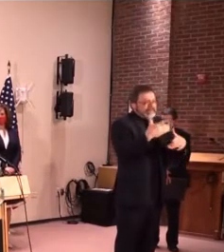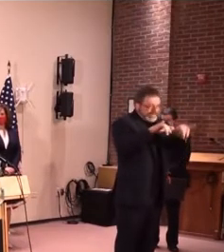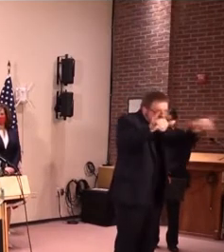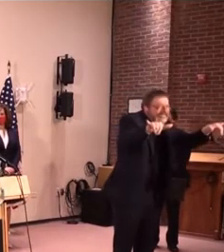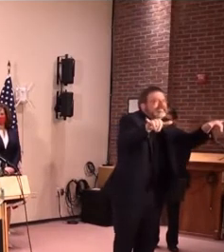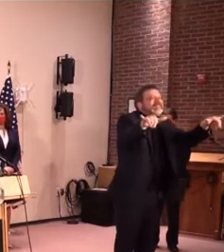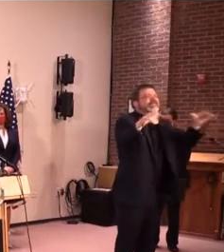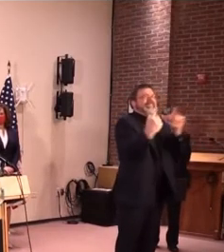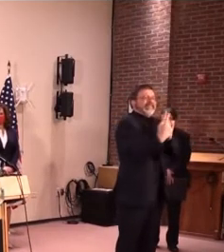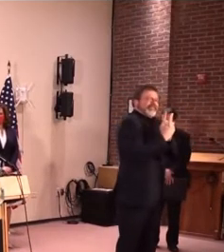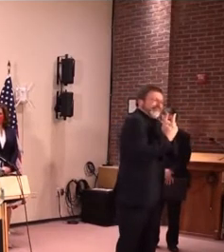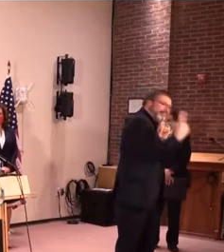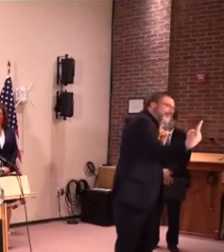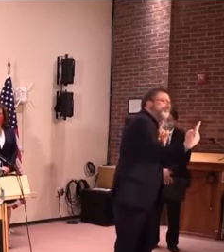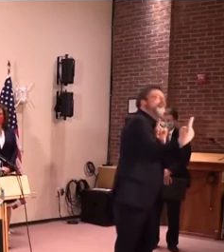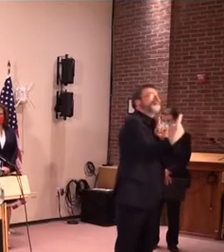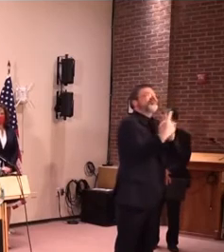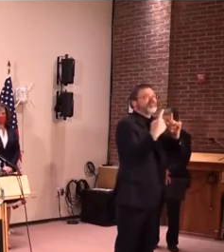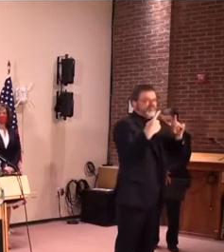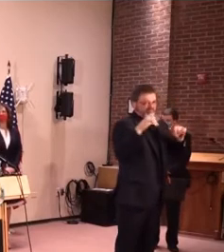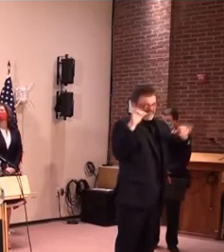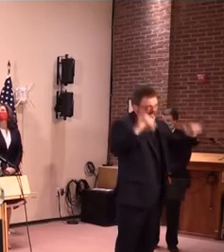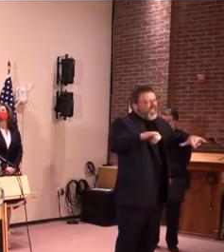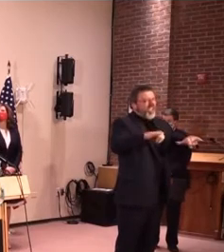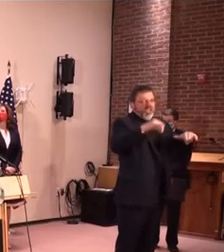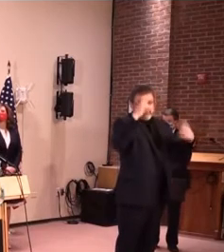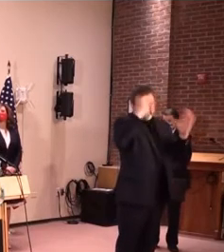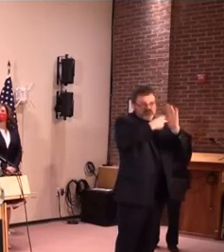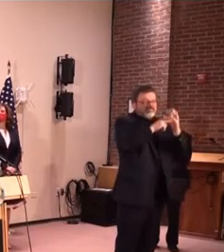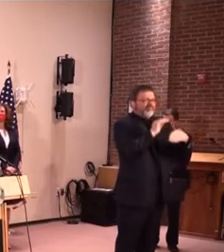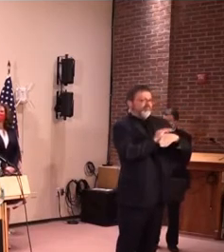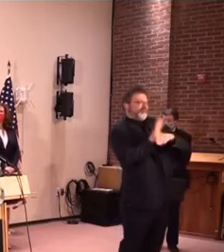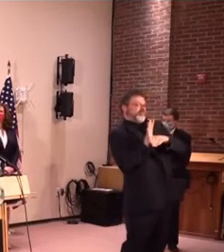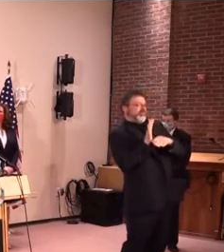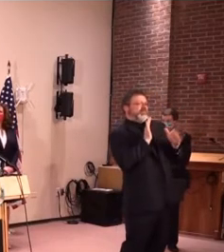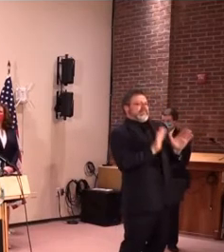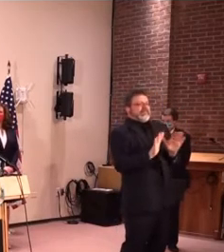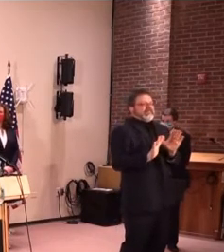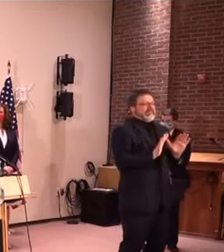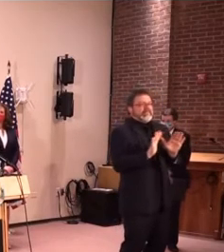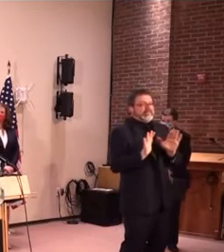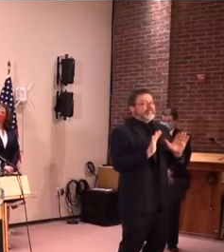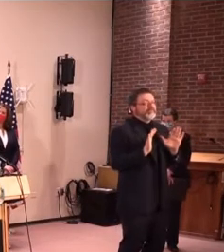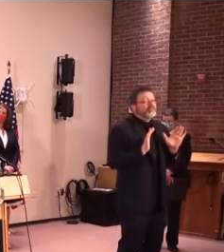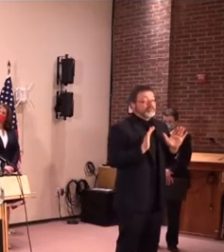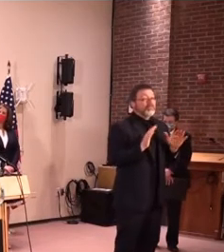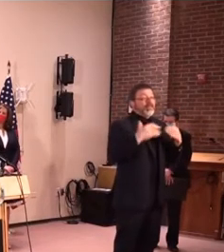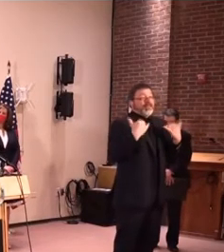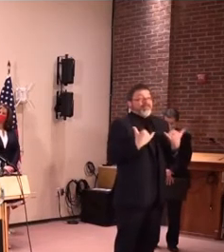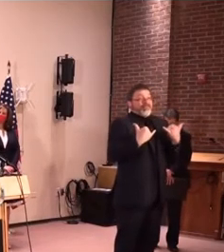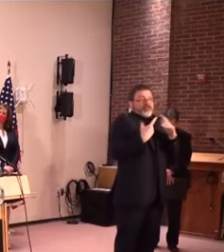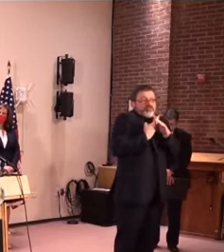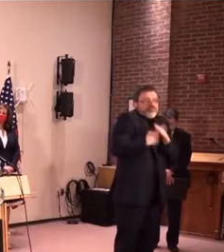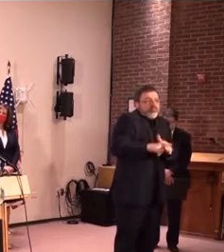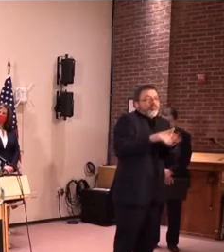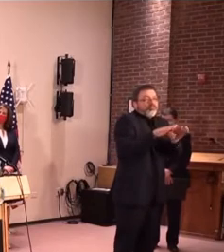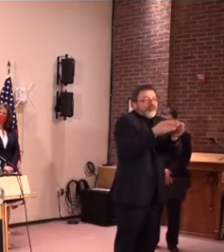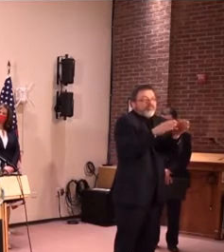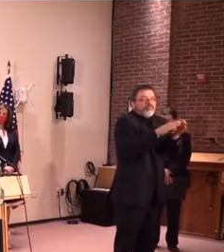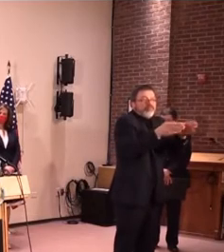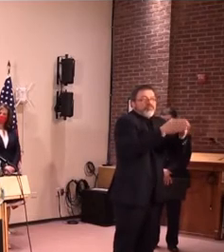keep us with this virus at bay and methodically restart our economy. But I know this has been a